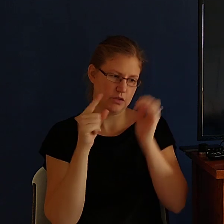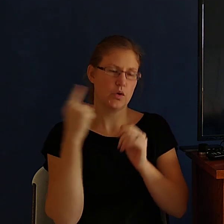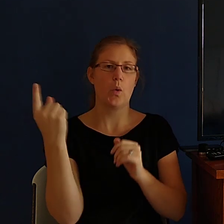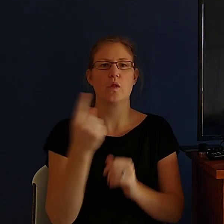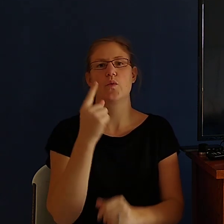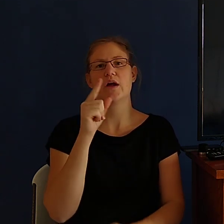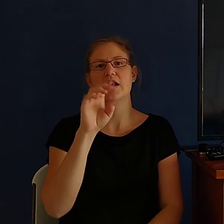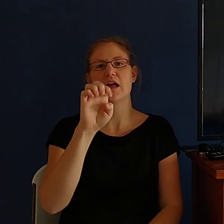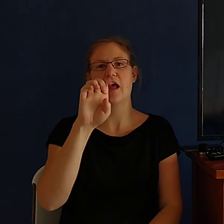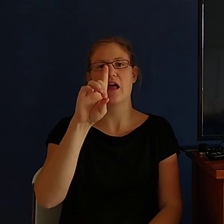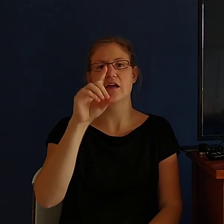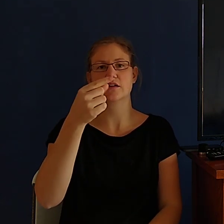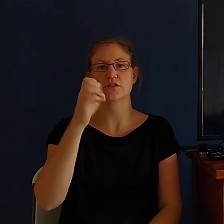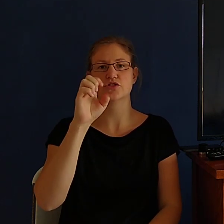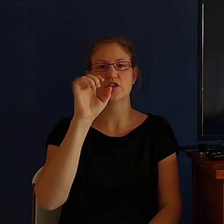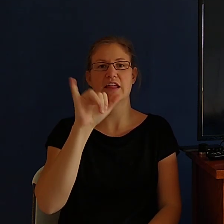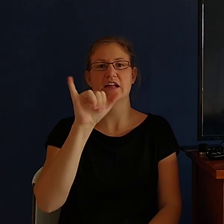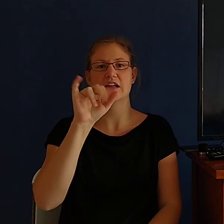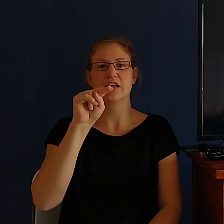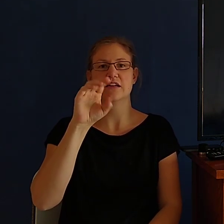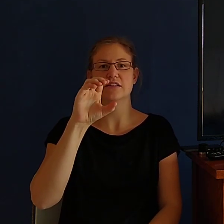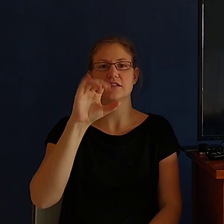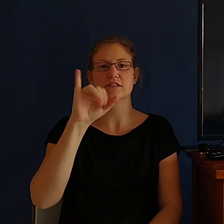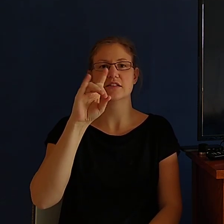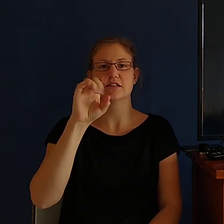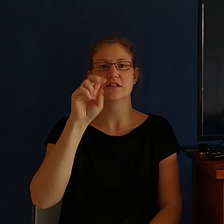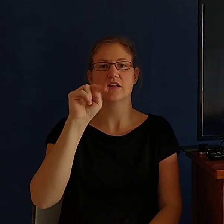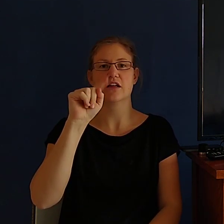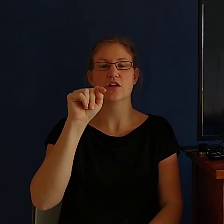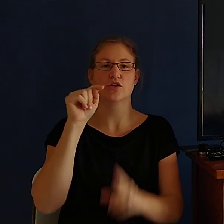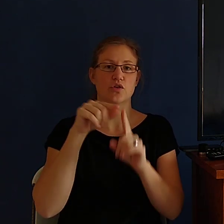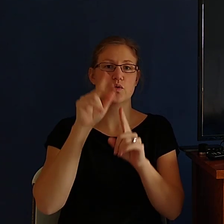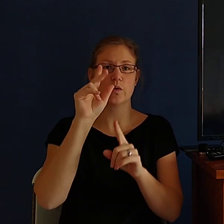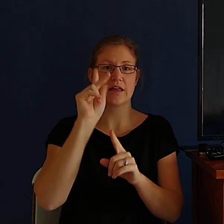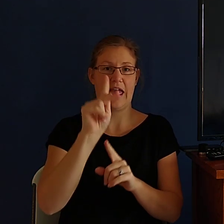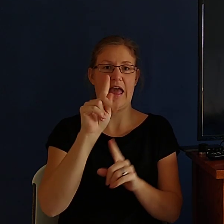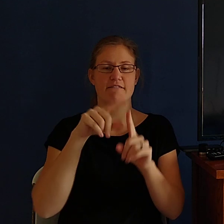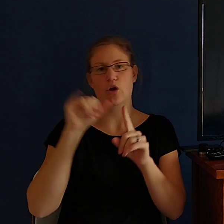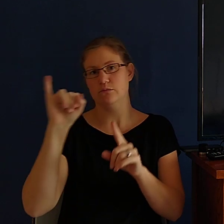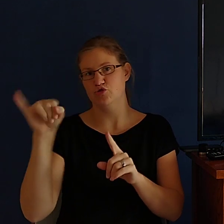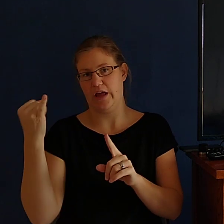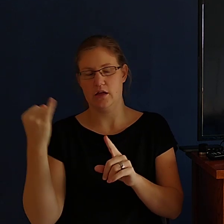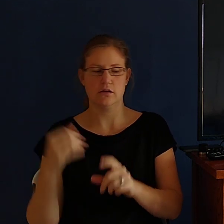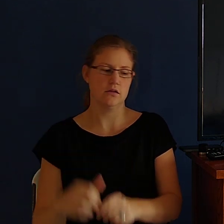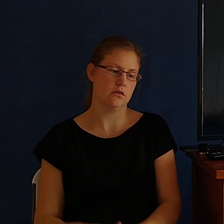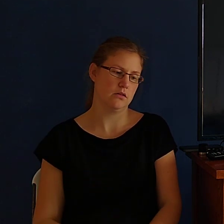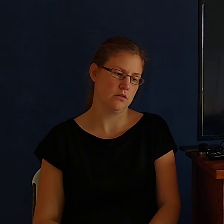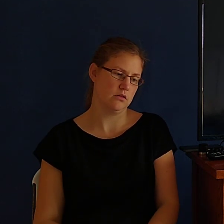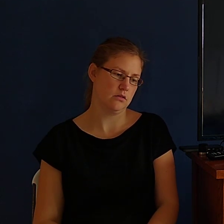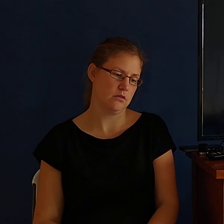edge that incident to K from J. Okay, and let's